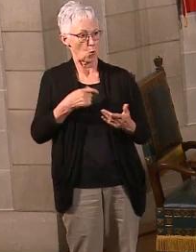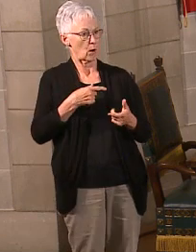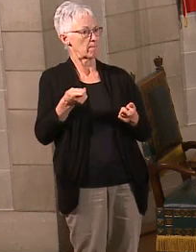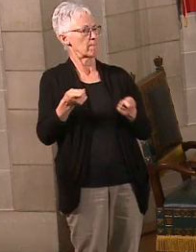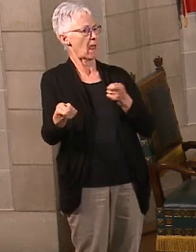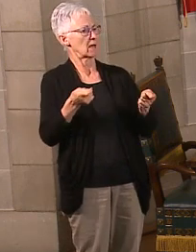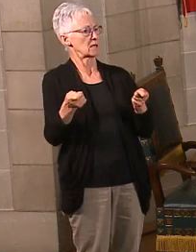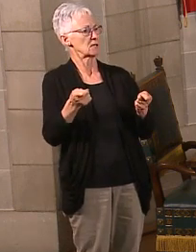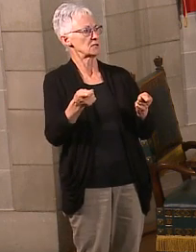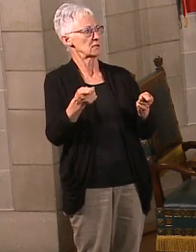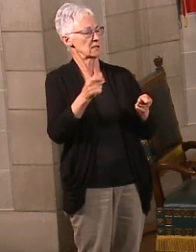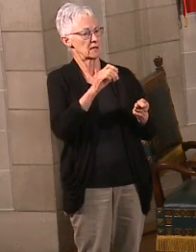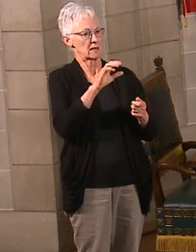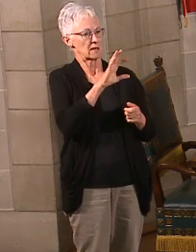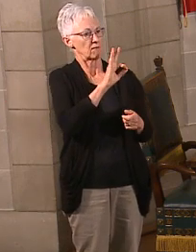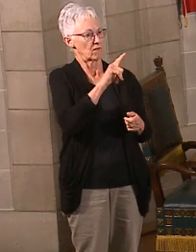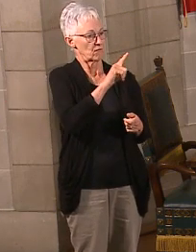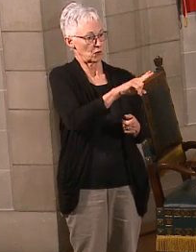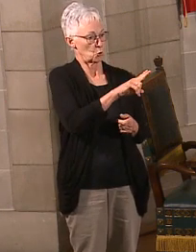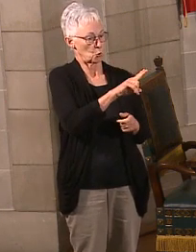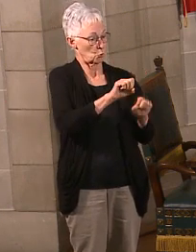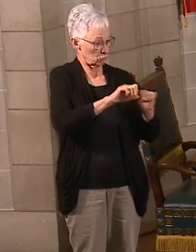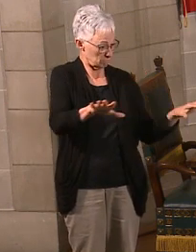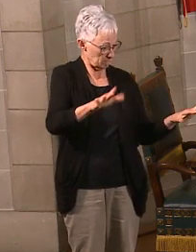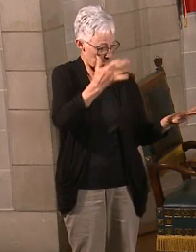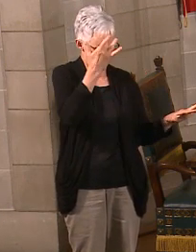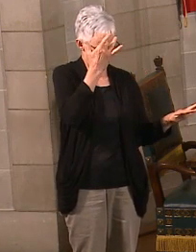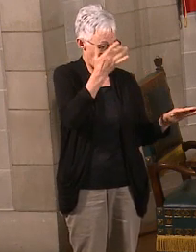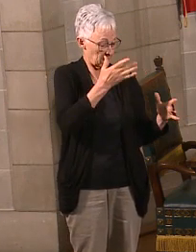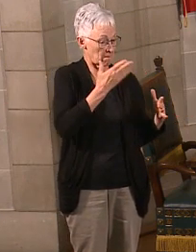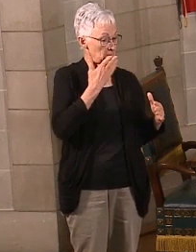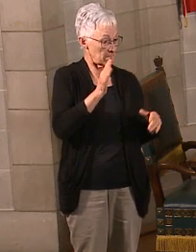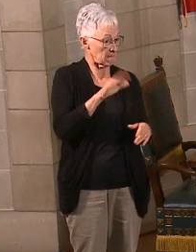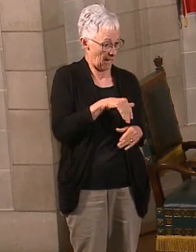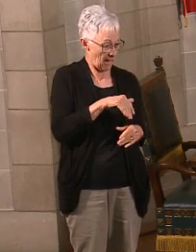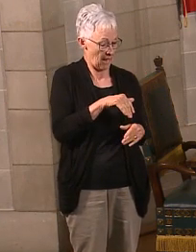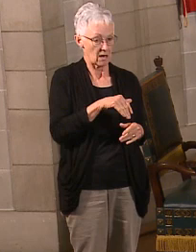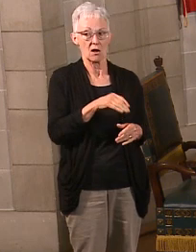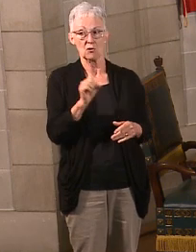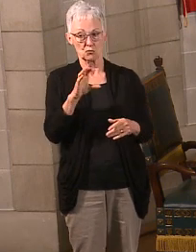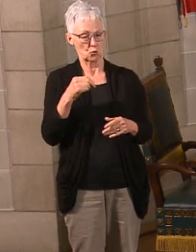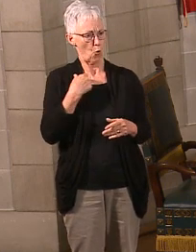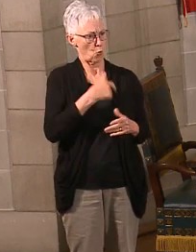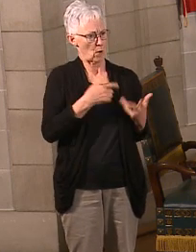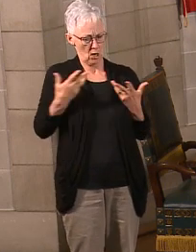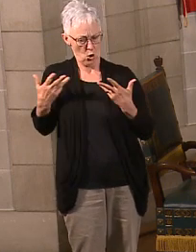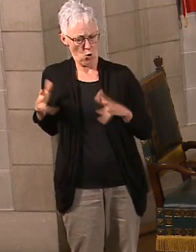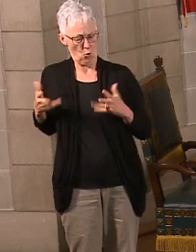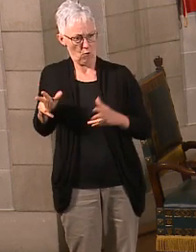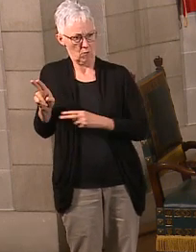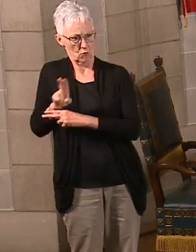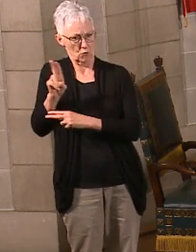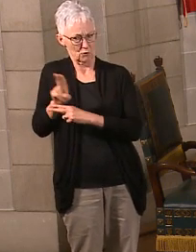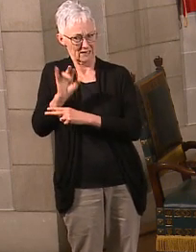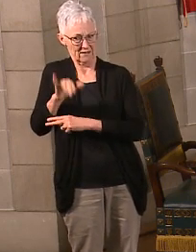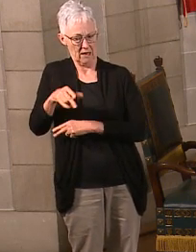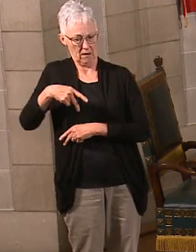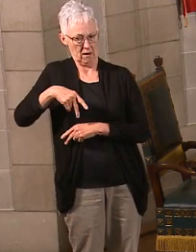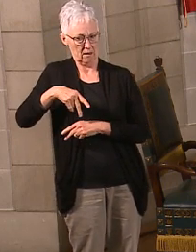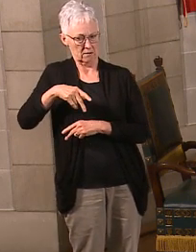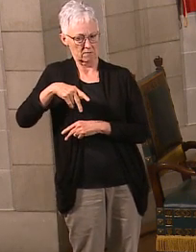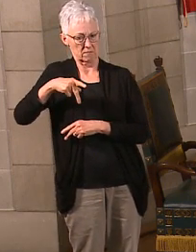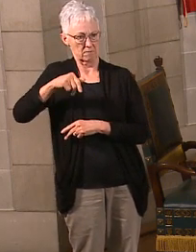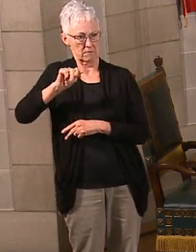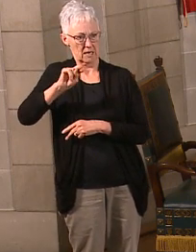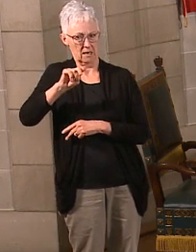fortunately, as COVID-19 then rose up, we were already thinking about pandemics. We were already using our plan to address one